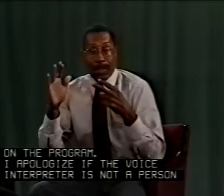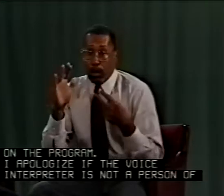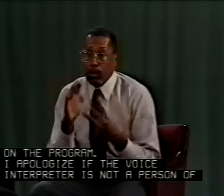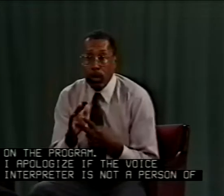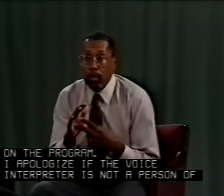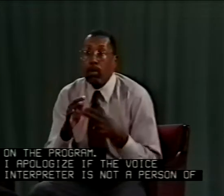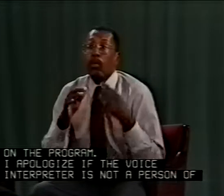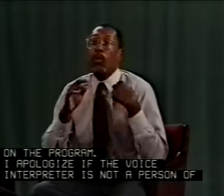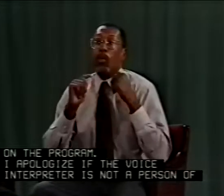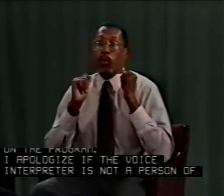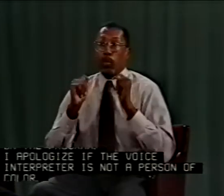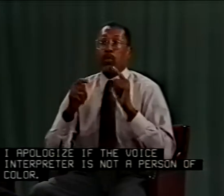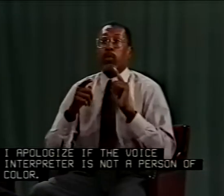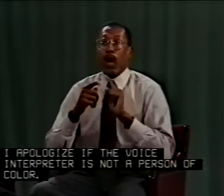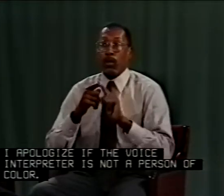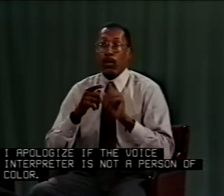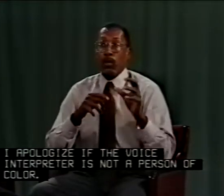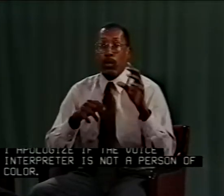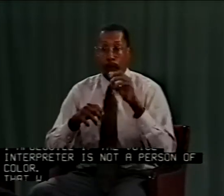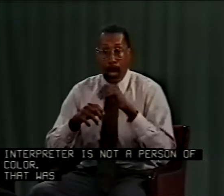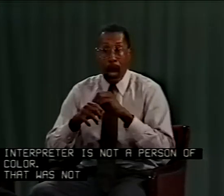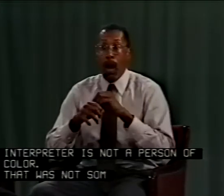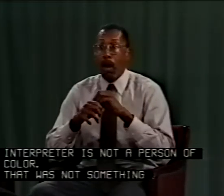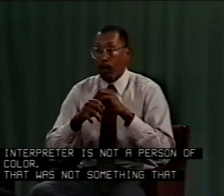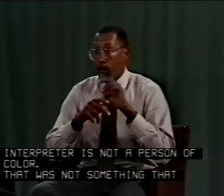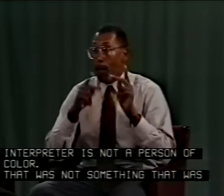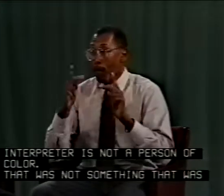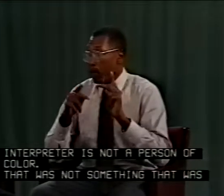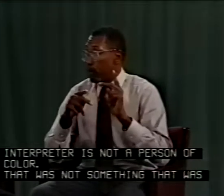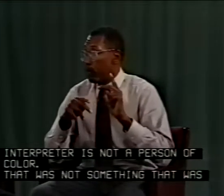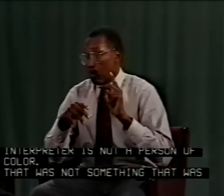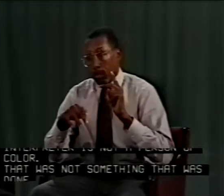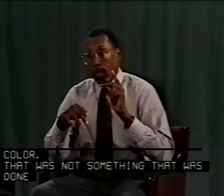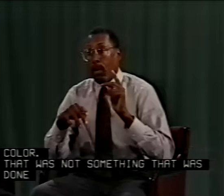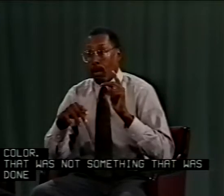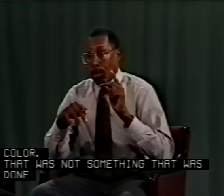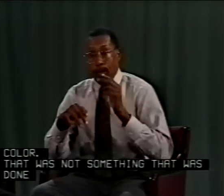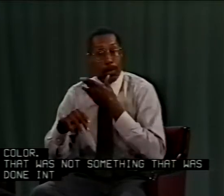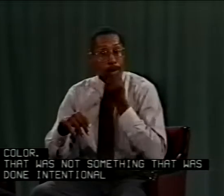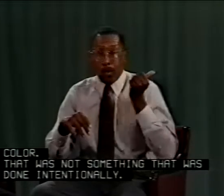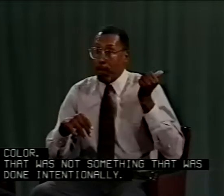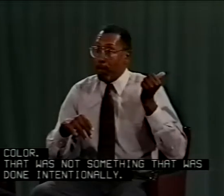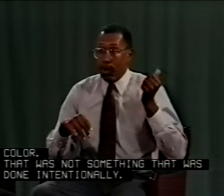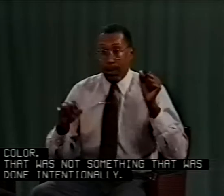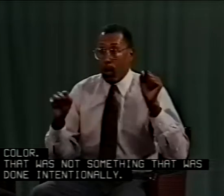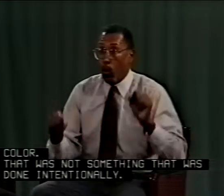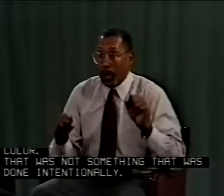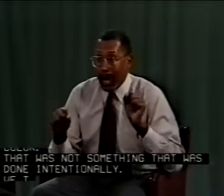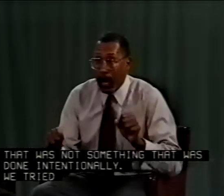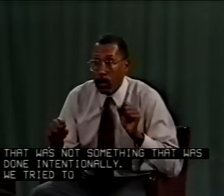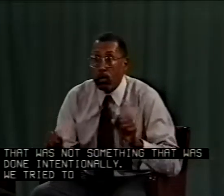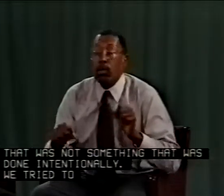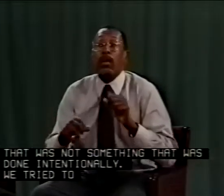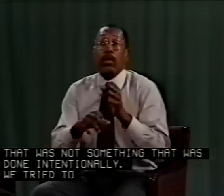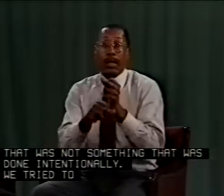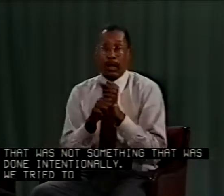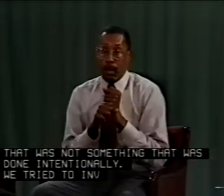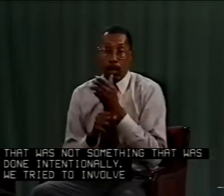That was not something that was done intentionally. We've tried to involve people, you know, the best way we